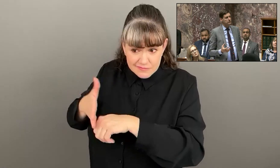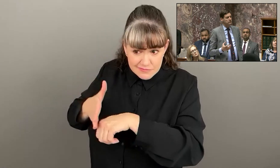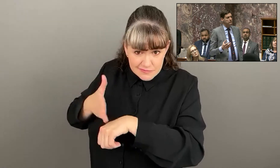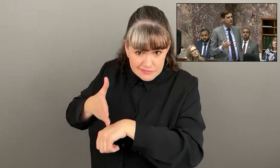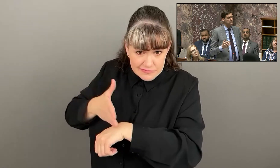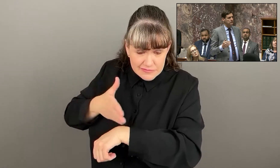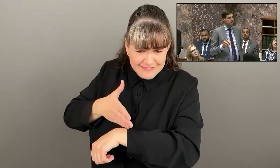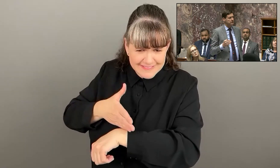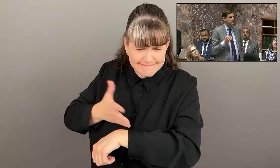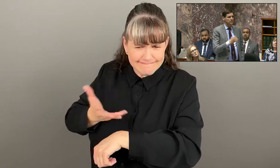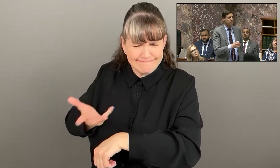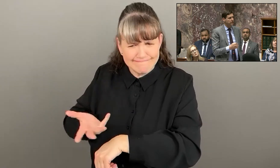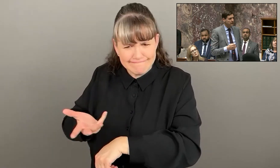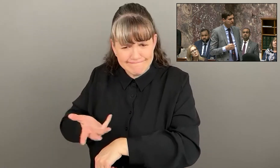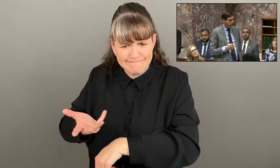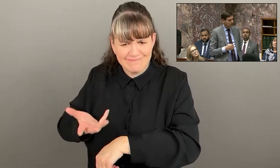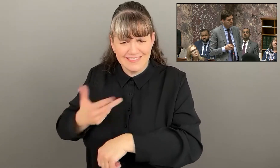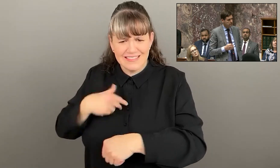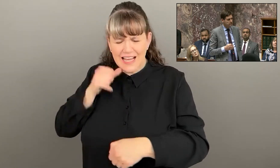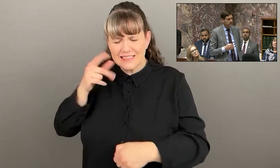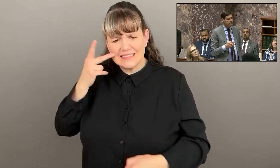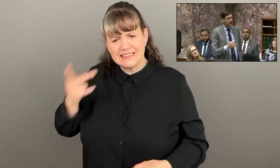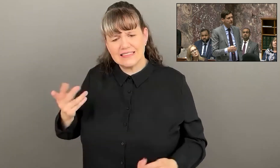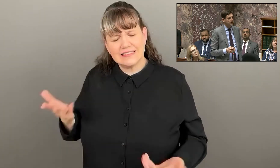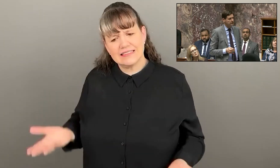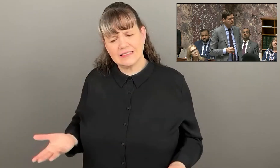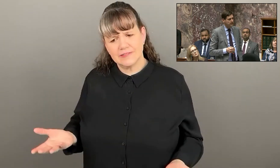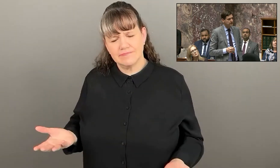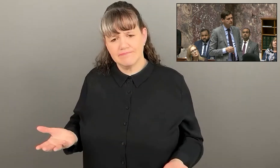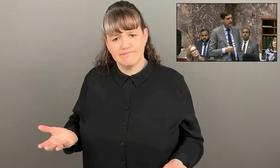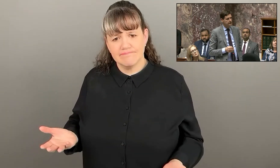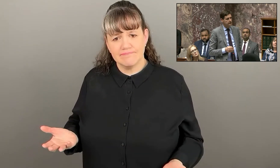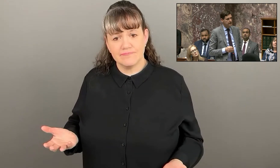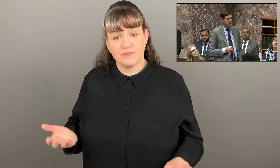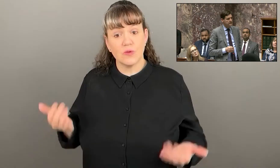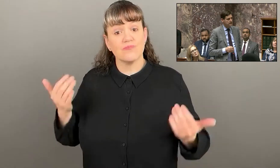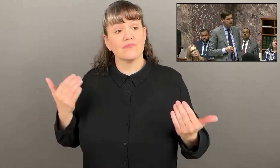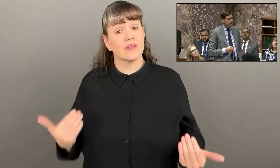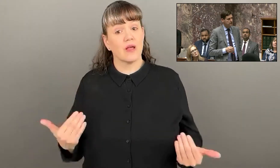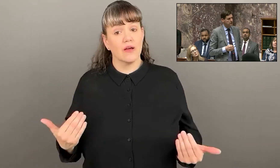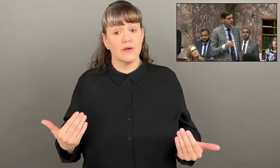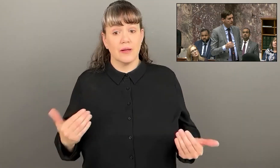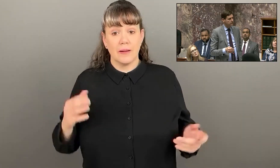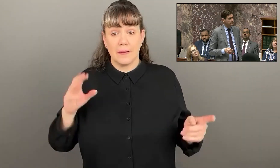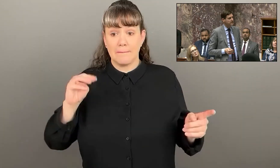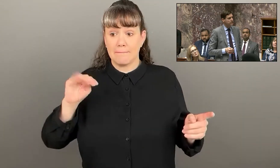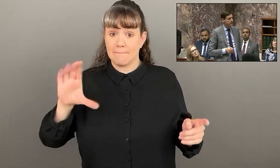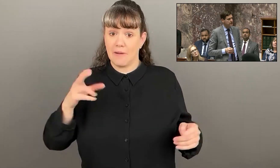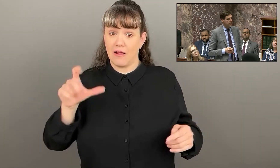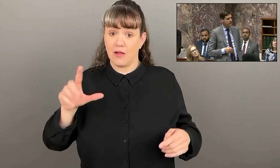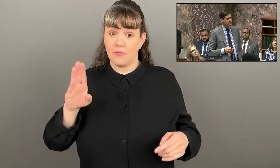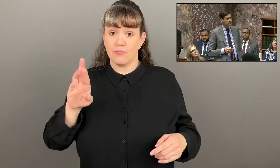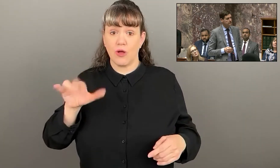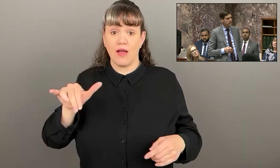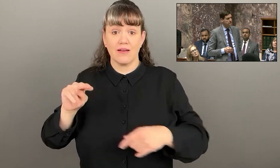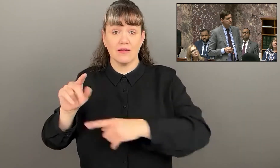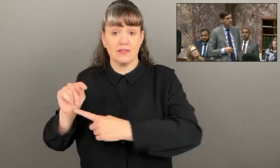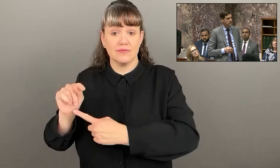And so I didn't know Michael Bryant before. He was hired independently by Legal Aid BC. Worked with him as Attorney